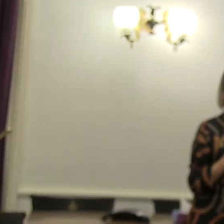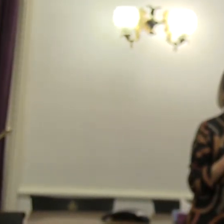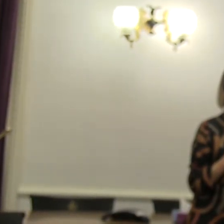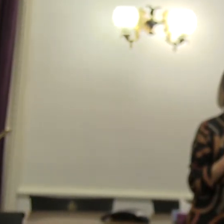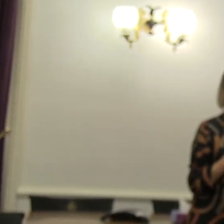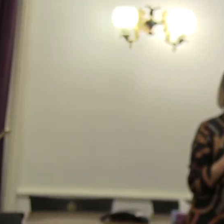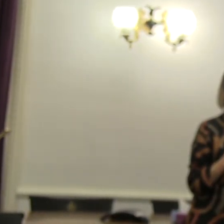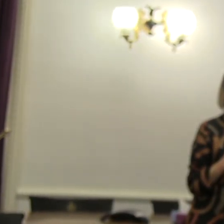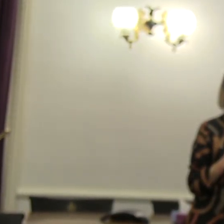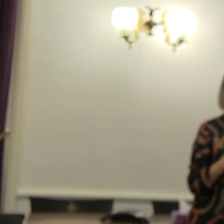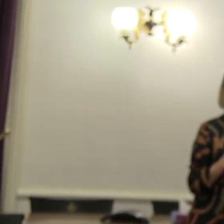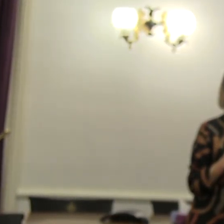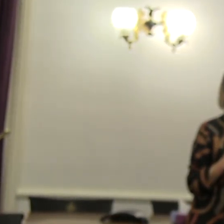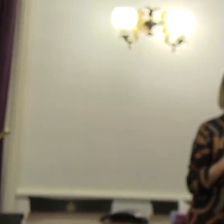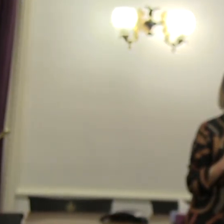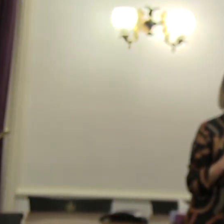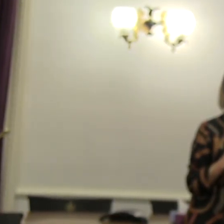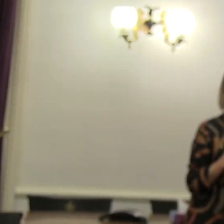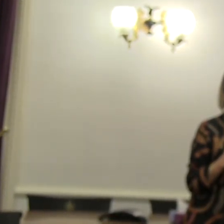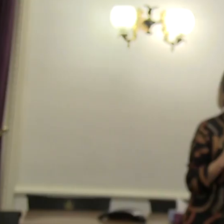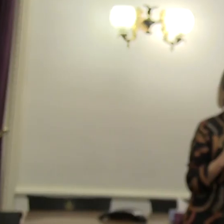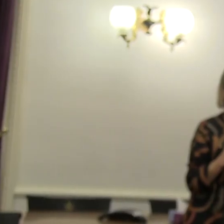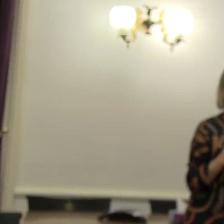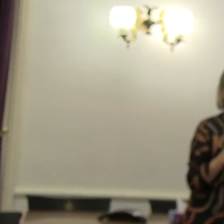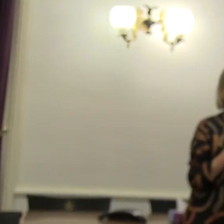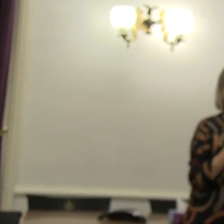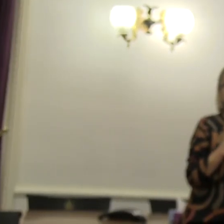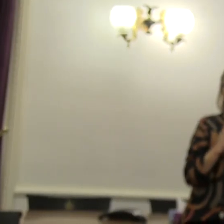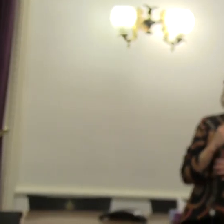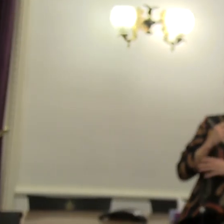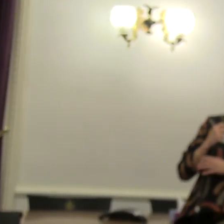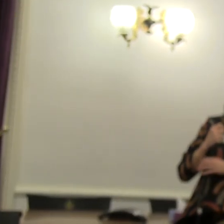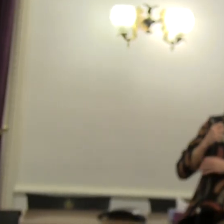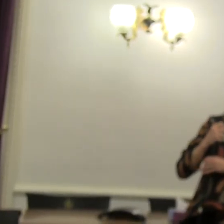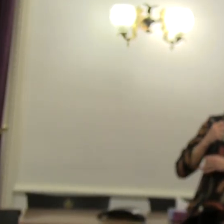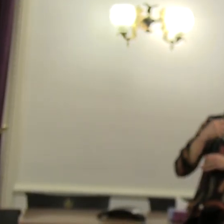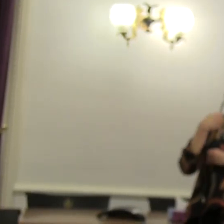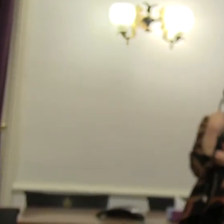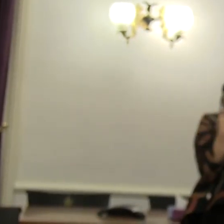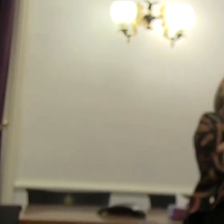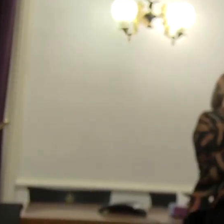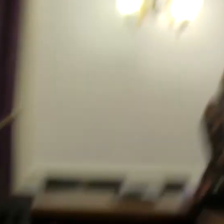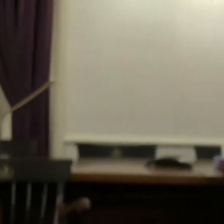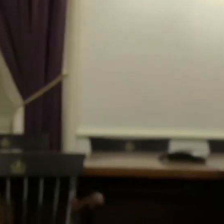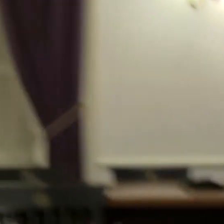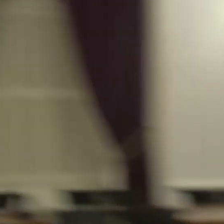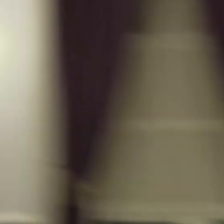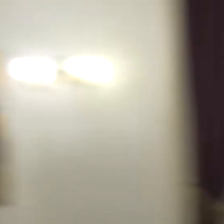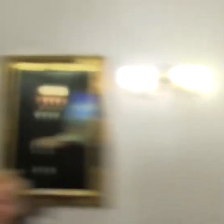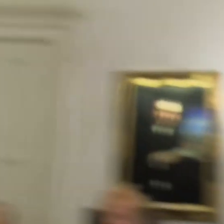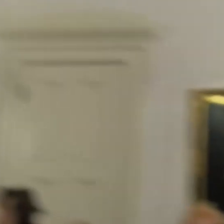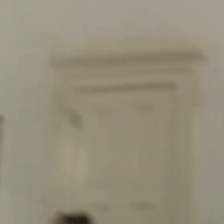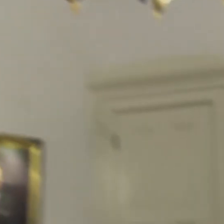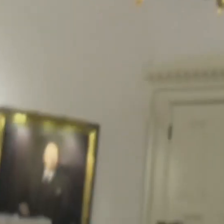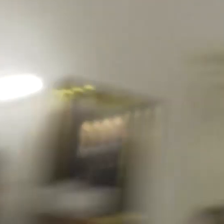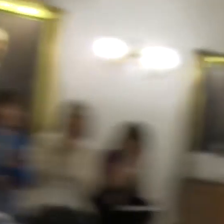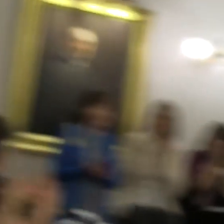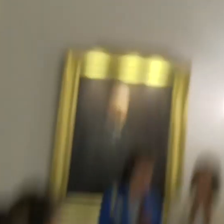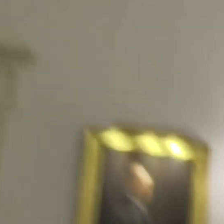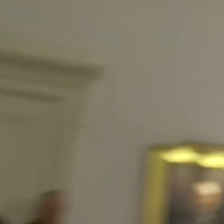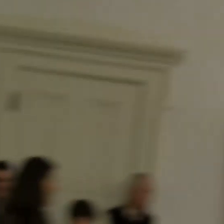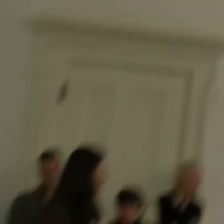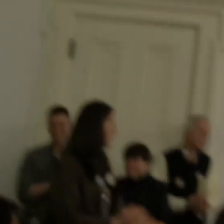that up on the table when we're done with it in the room, I will make sure that happens. Before we end this part, I want to recognize Stephanie Monti,